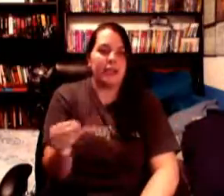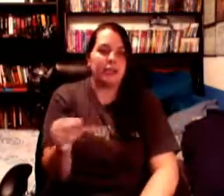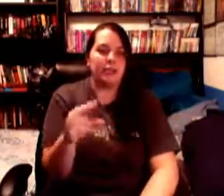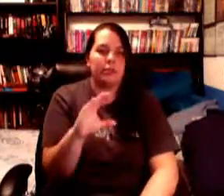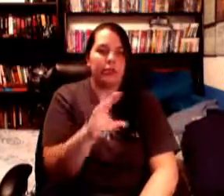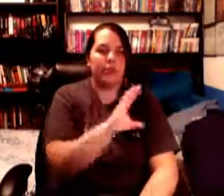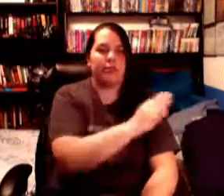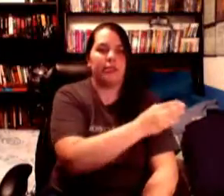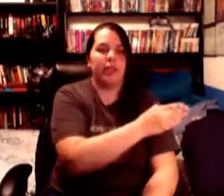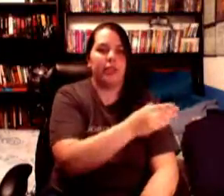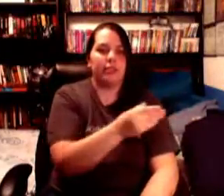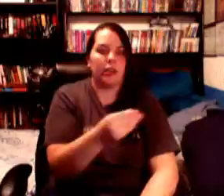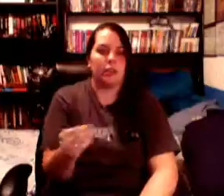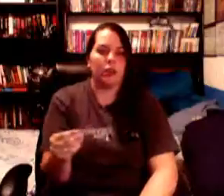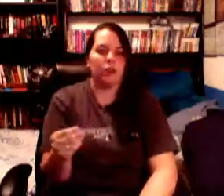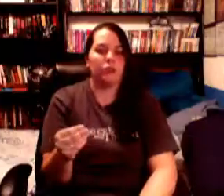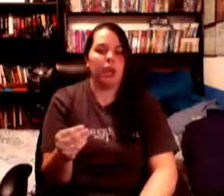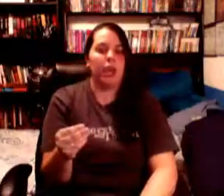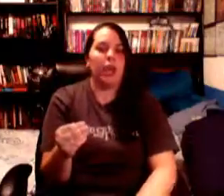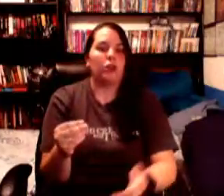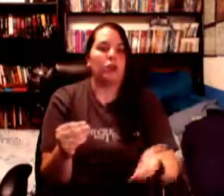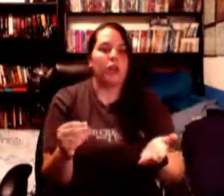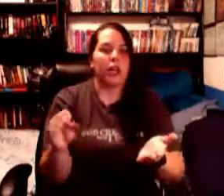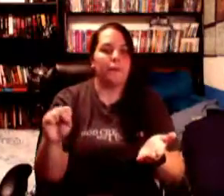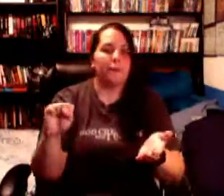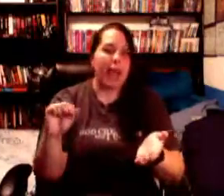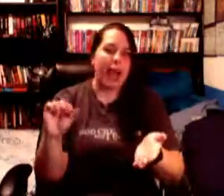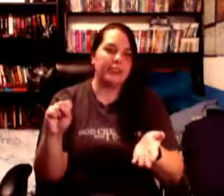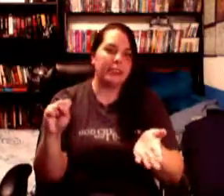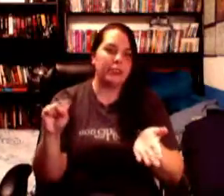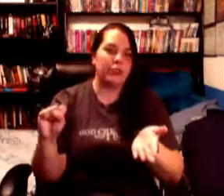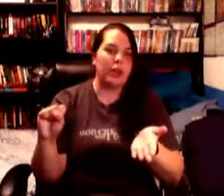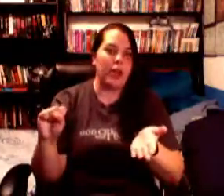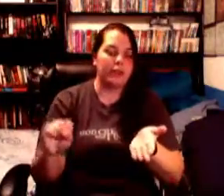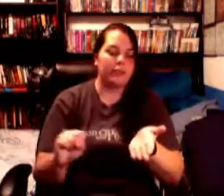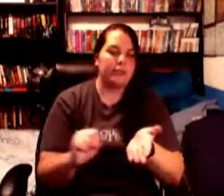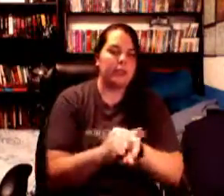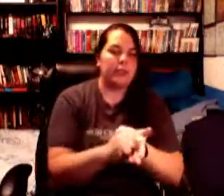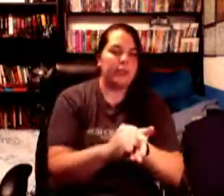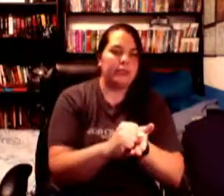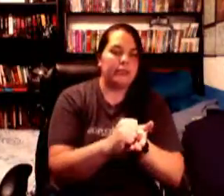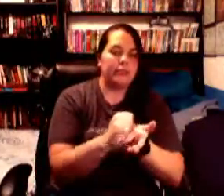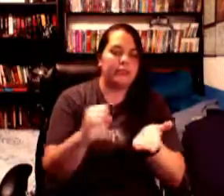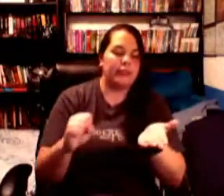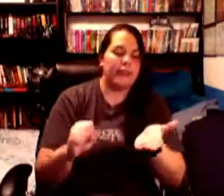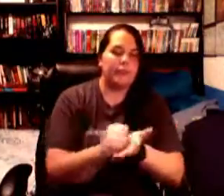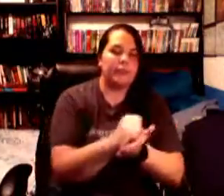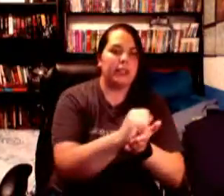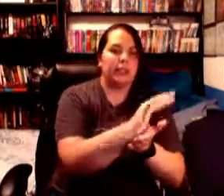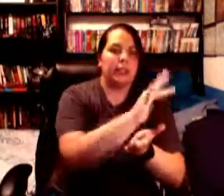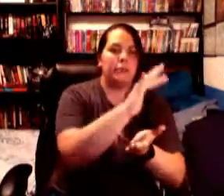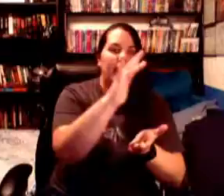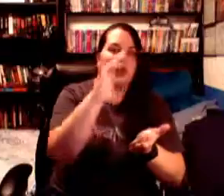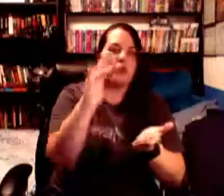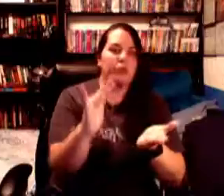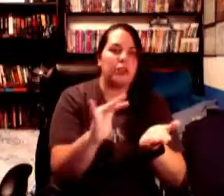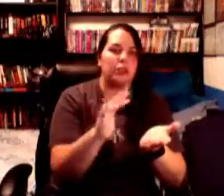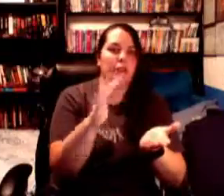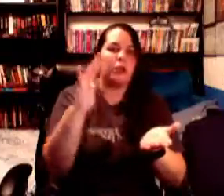And, again, C hand comes close. Glory, I tend to do an S that slaps it and comes out, and you wiggle